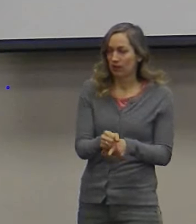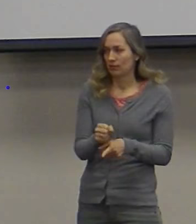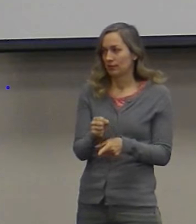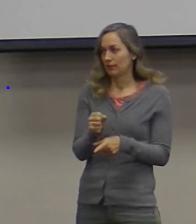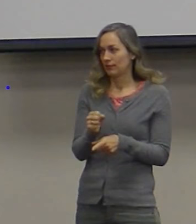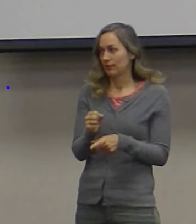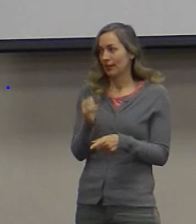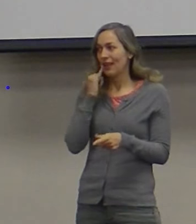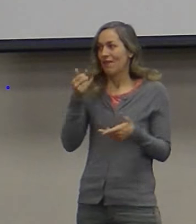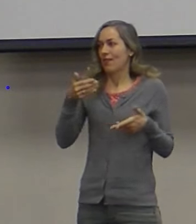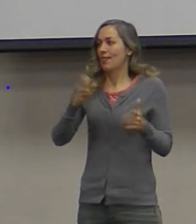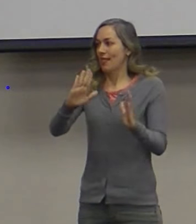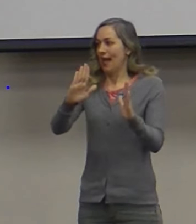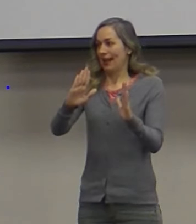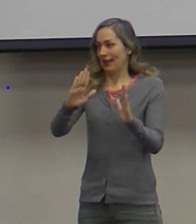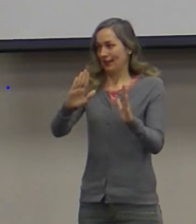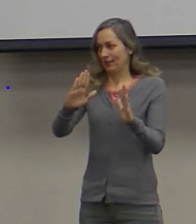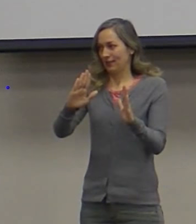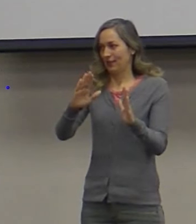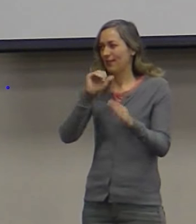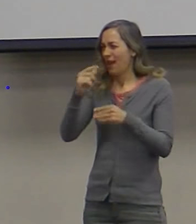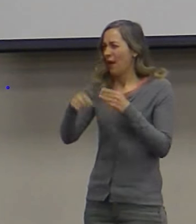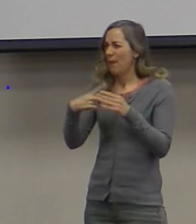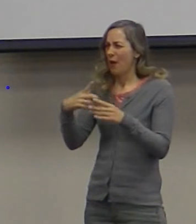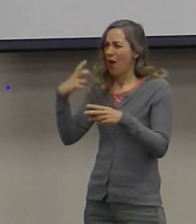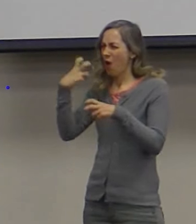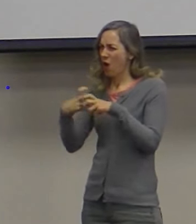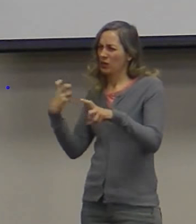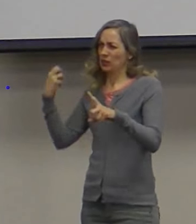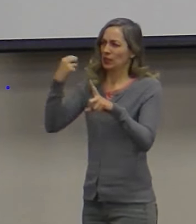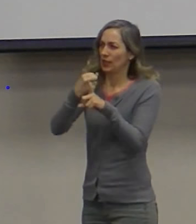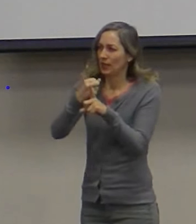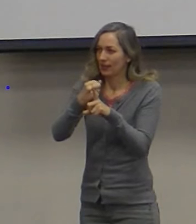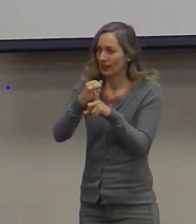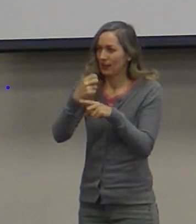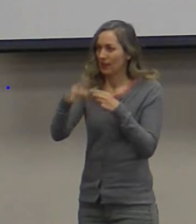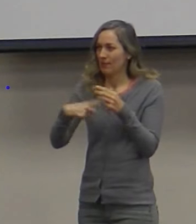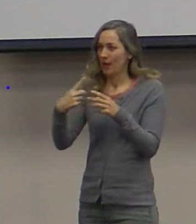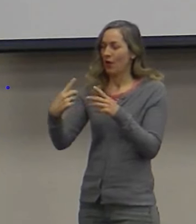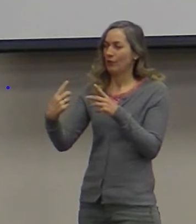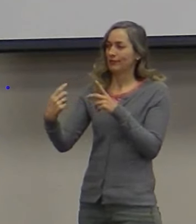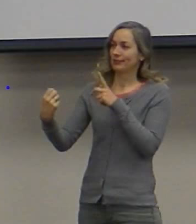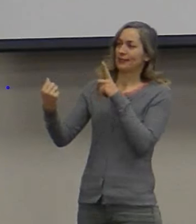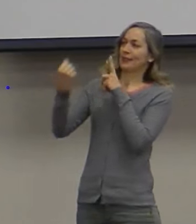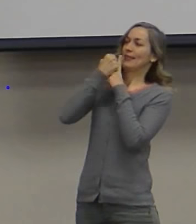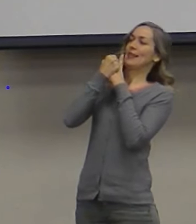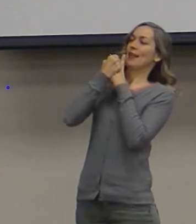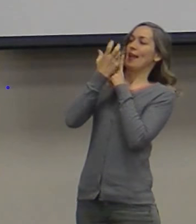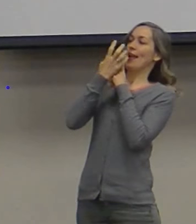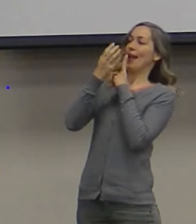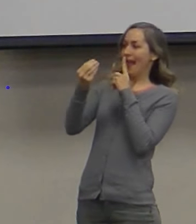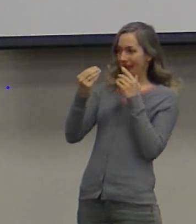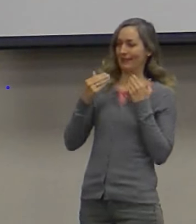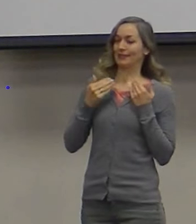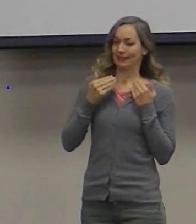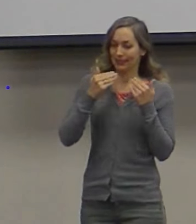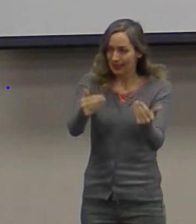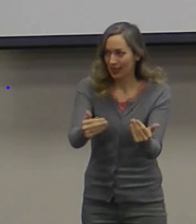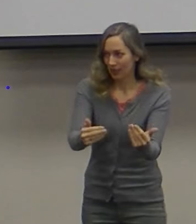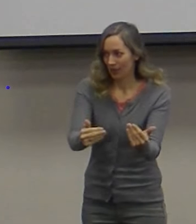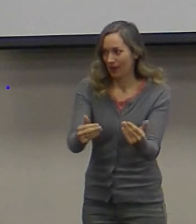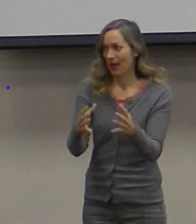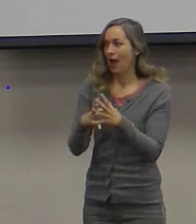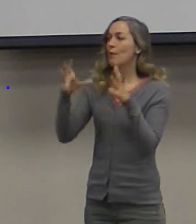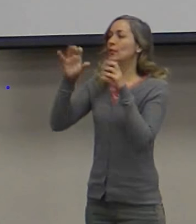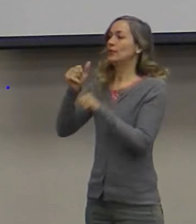hit as hard as life. But it ain't about how hard you can hit. It's about how hard you can get hit and keep moving forward, how much you can take and